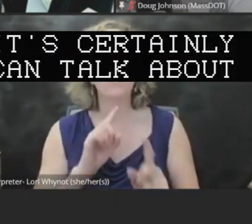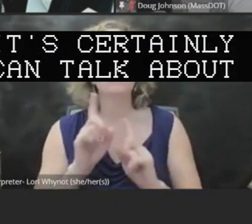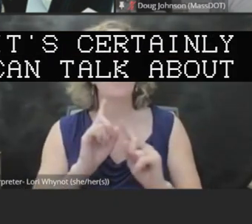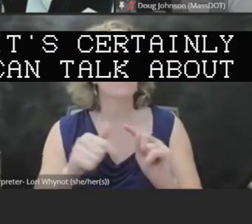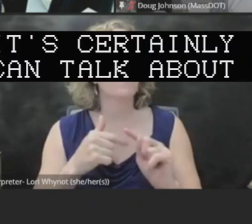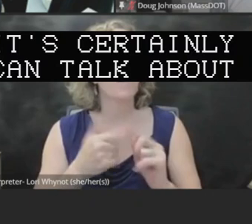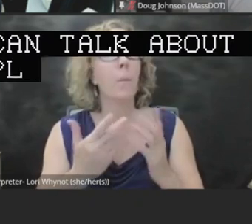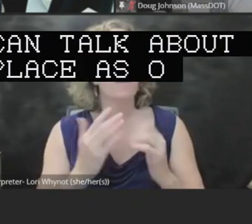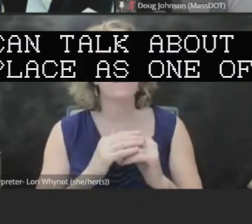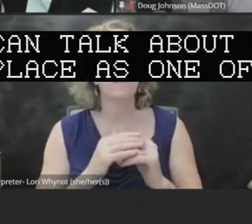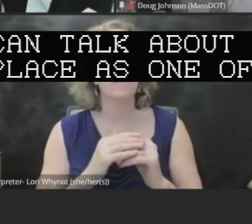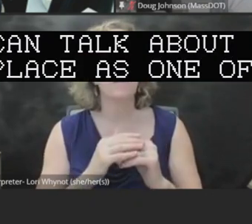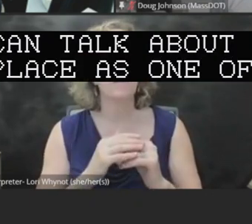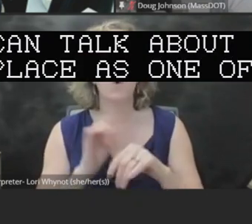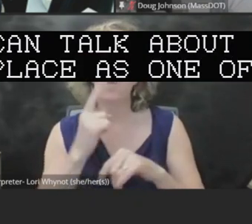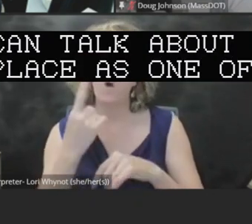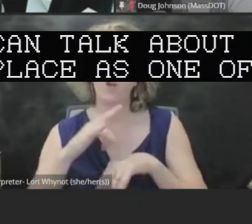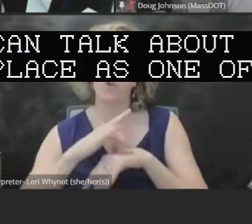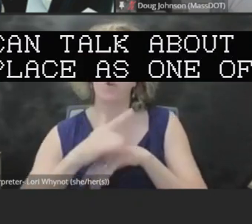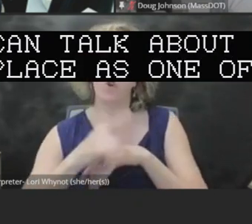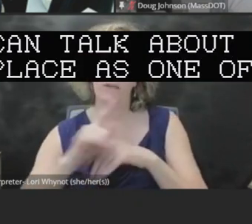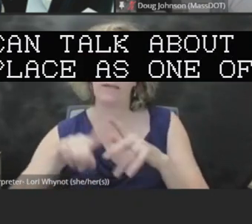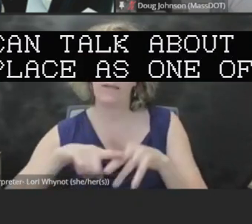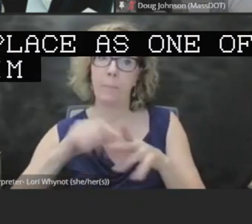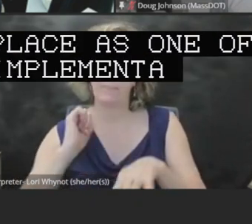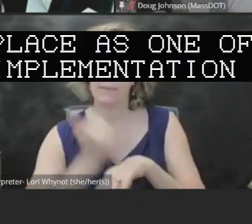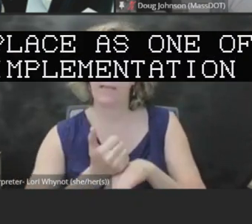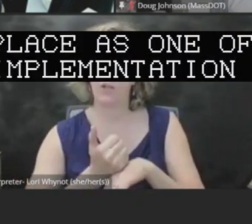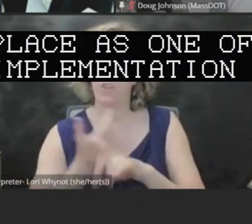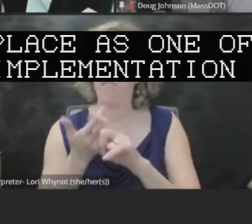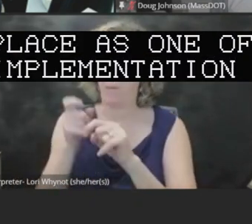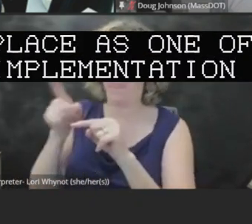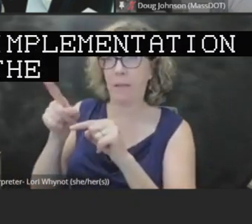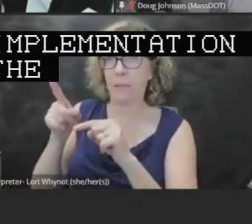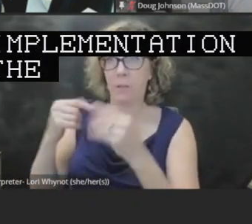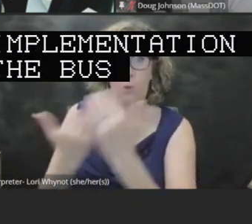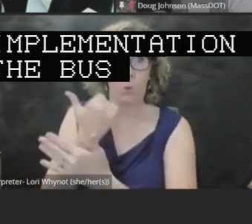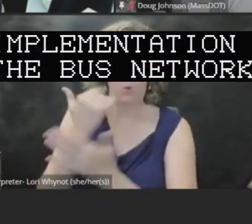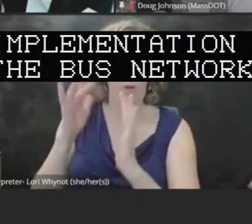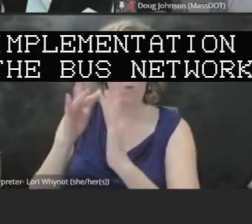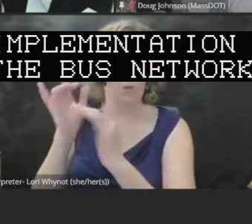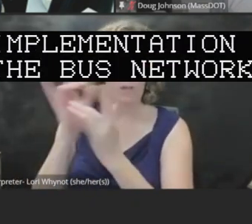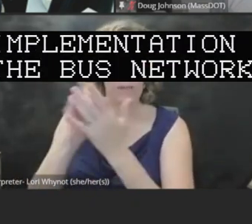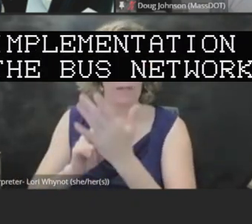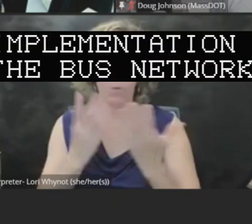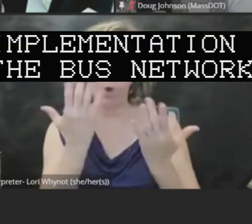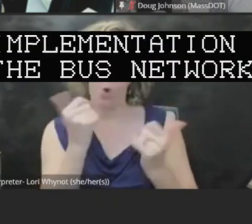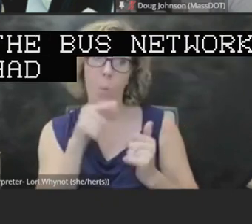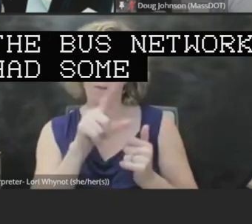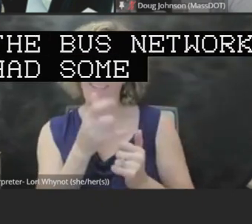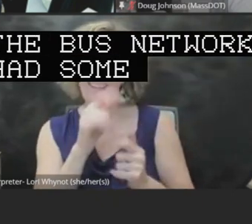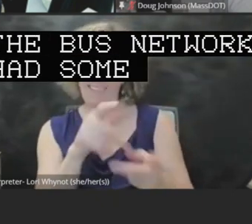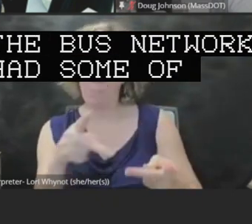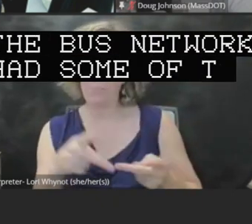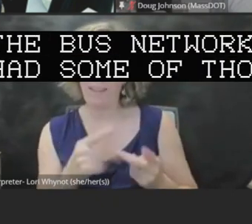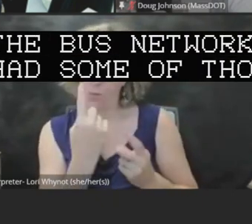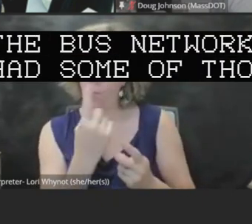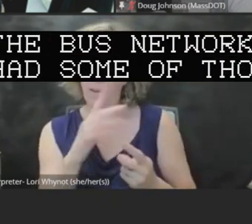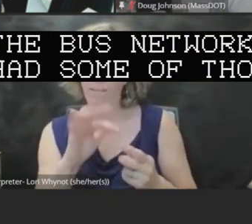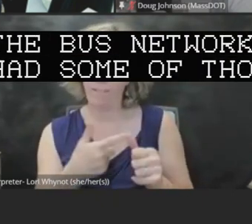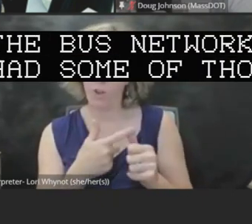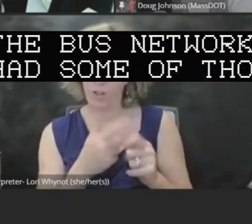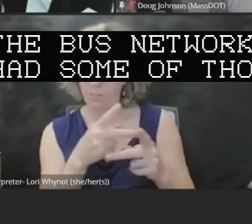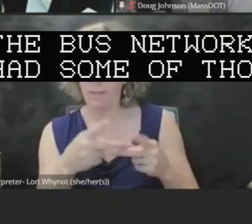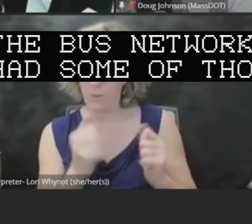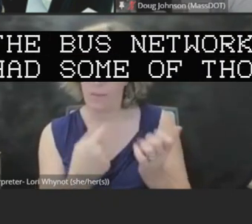implementation things as part of the bus network redesign, because we've had some of those conversations already. And